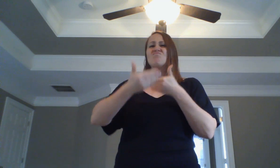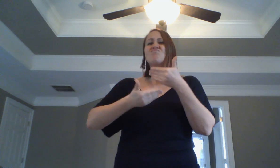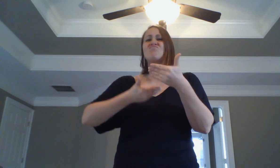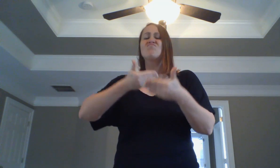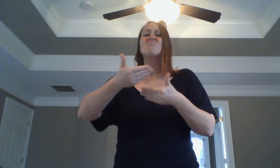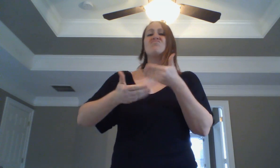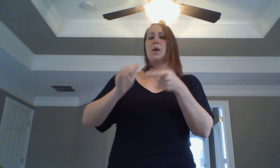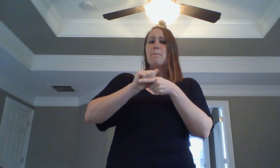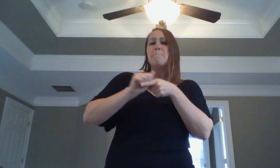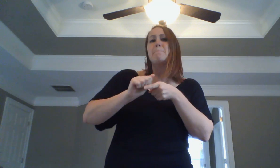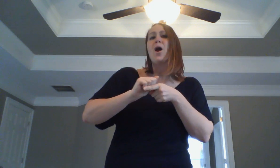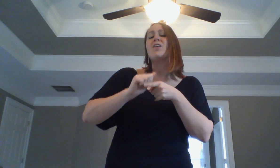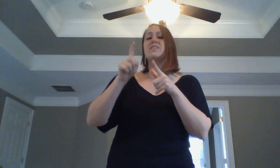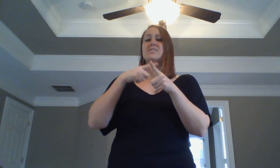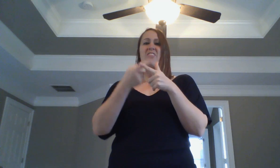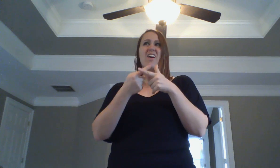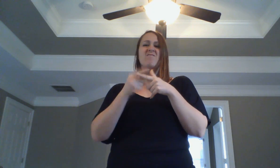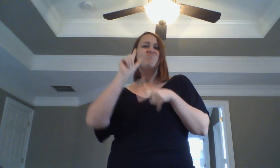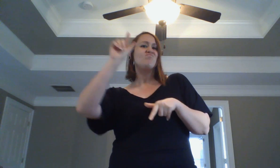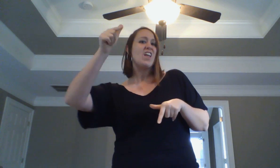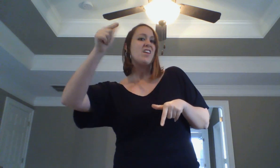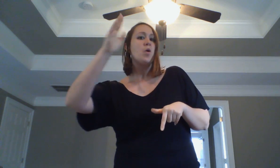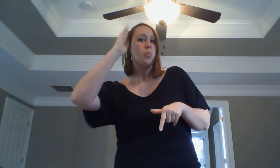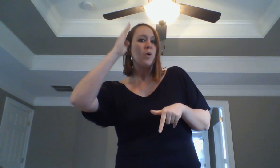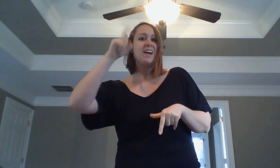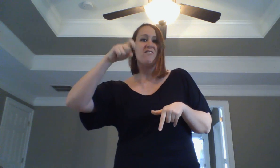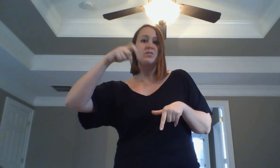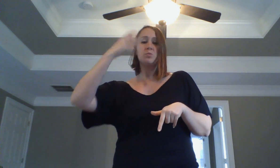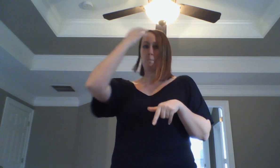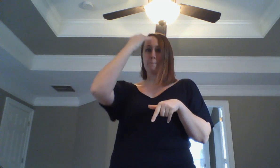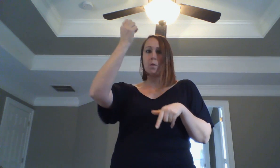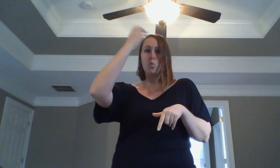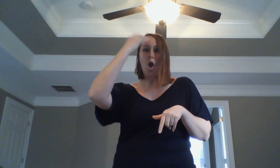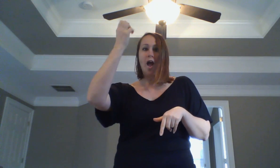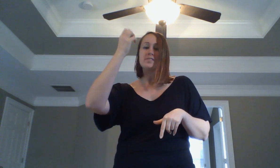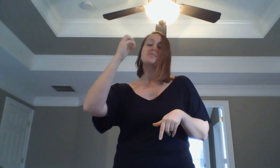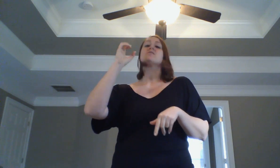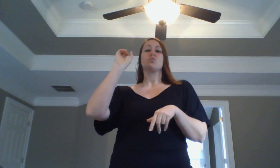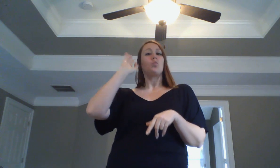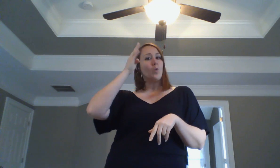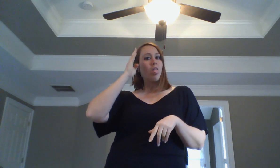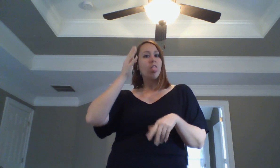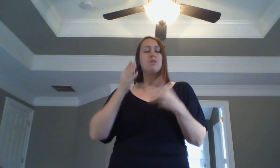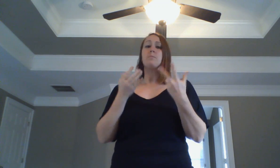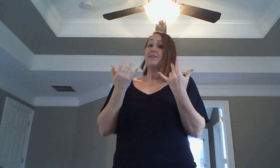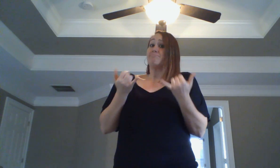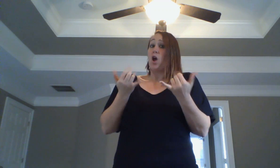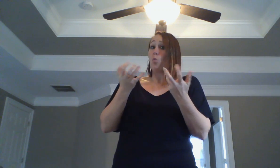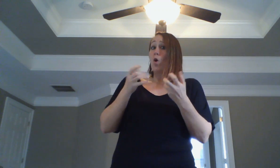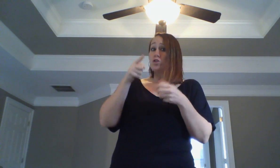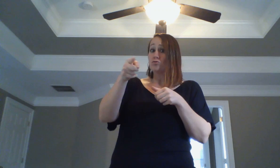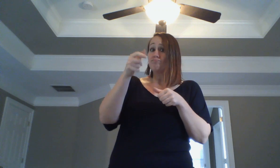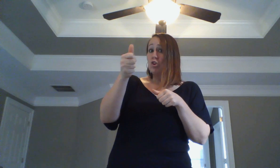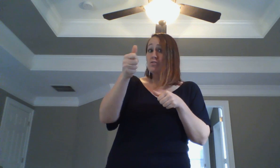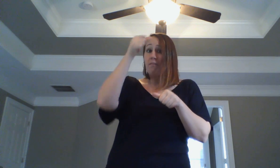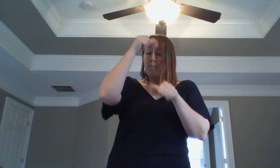start memorizing them. But over time, when you look back at, I want you to remember how you feel while you're watching this video right now, and then I want